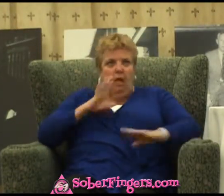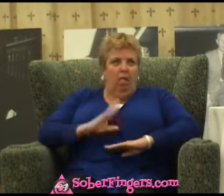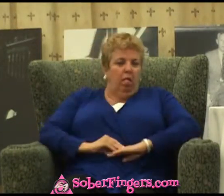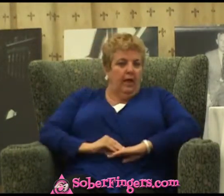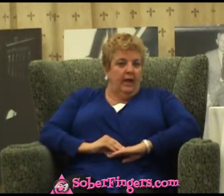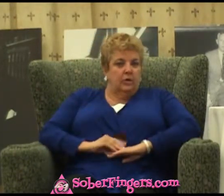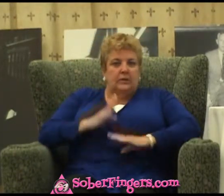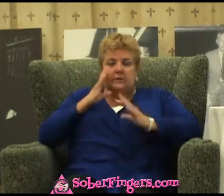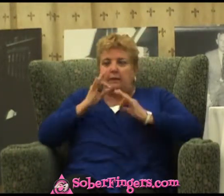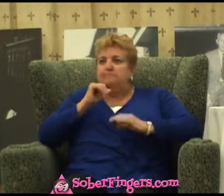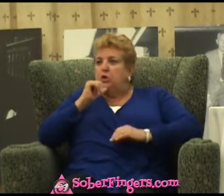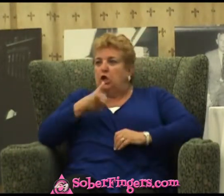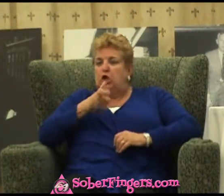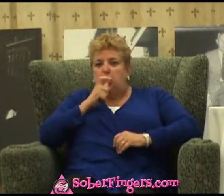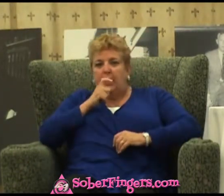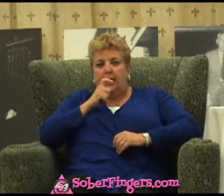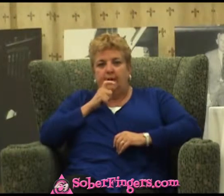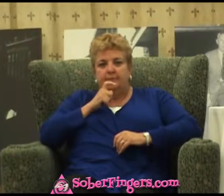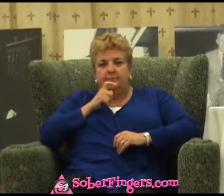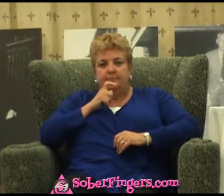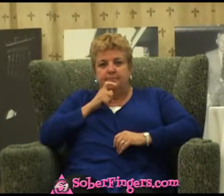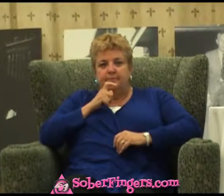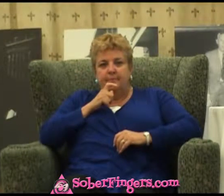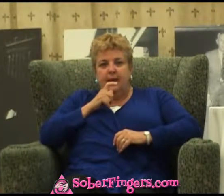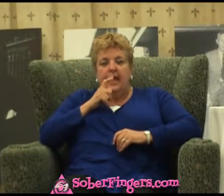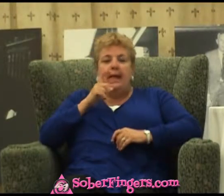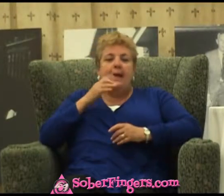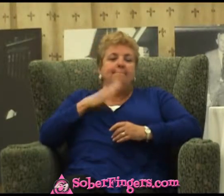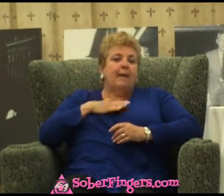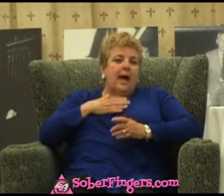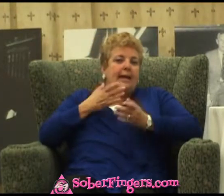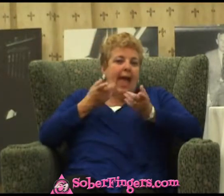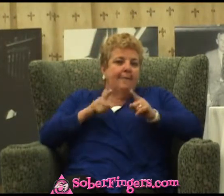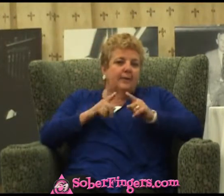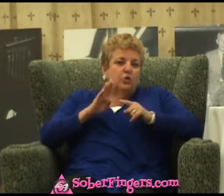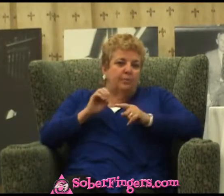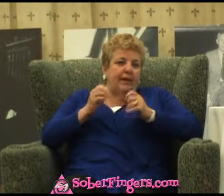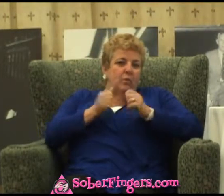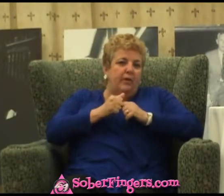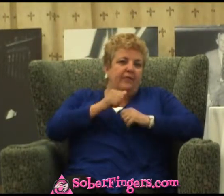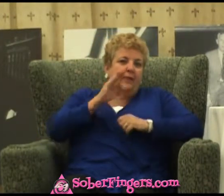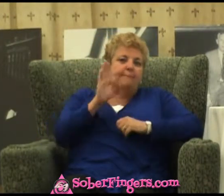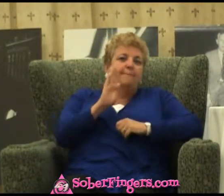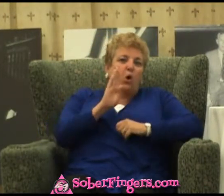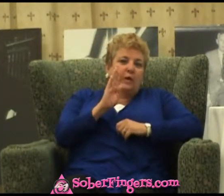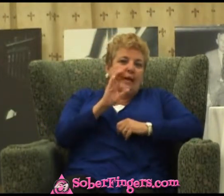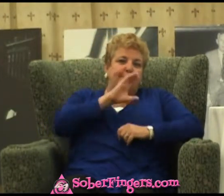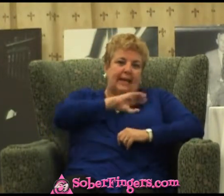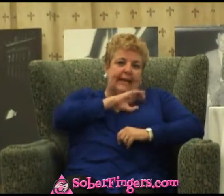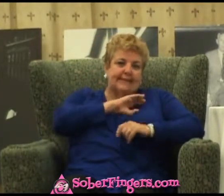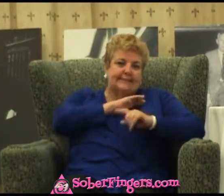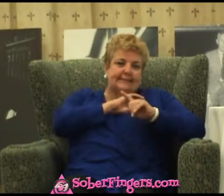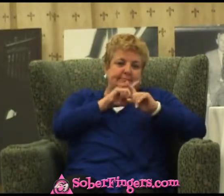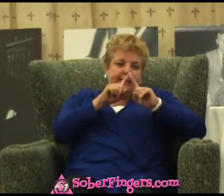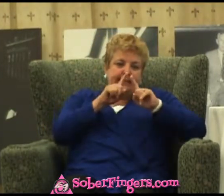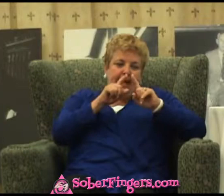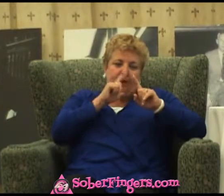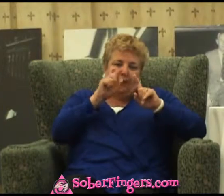drink. And mine had to do with the Berkeley police, and we don't have to get into it, but it was humiliating enough for me. And one of